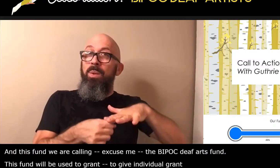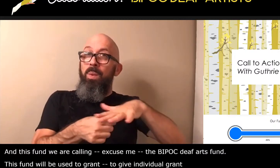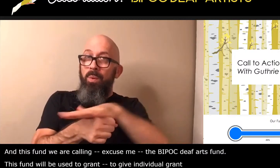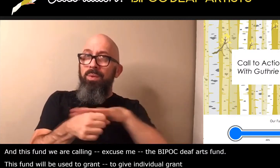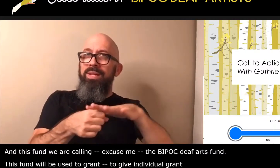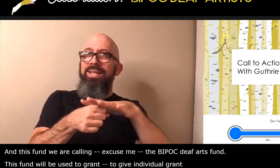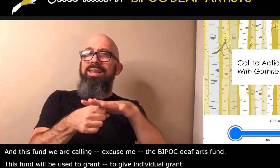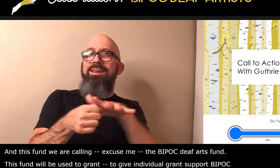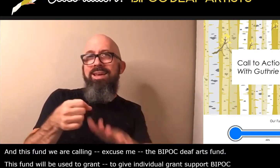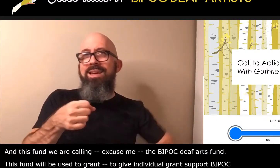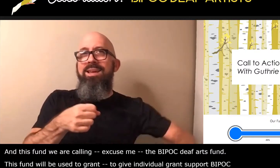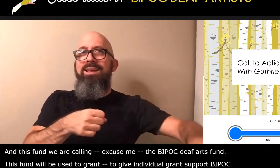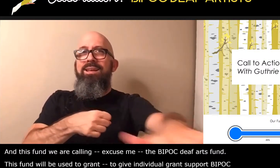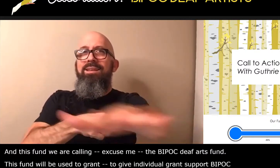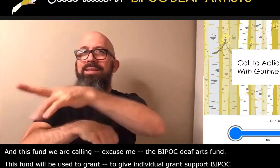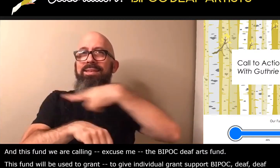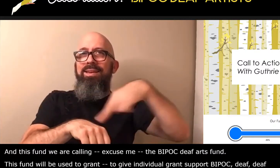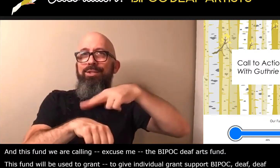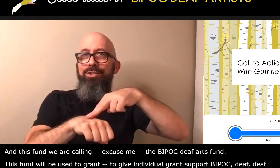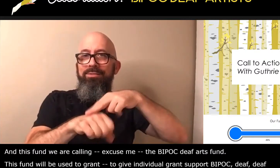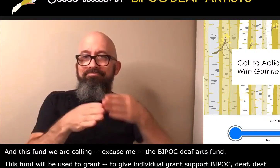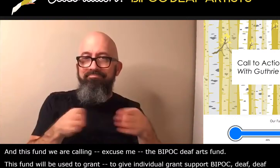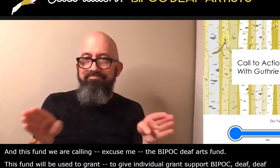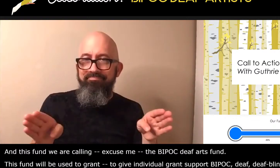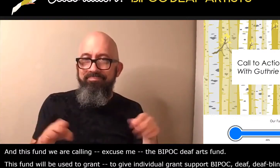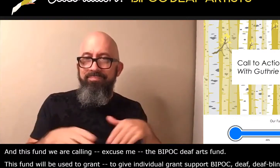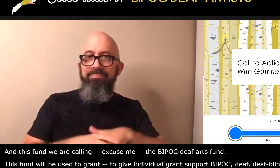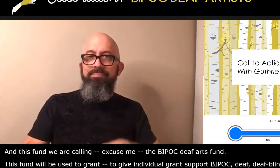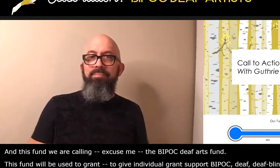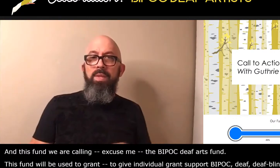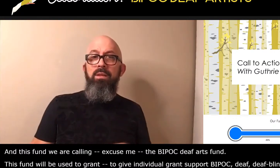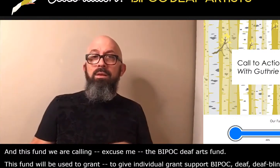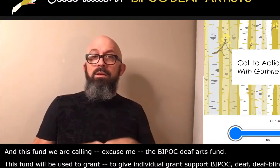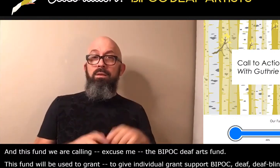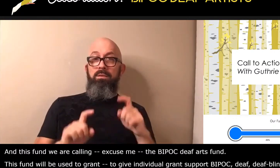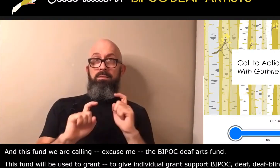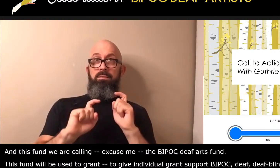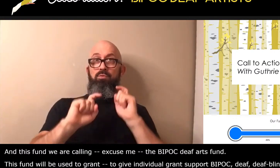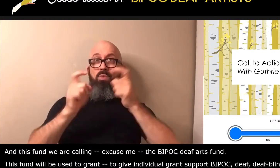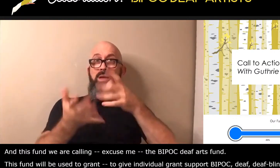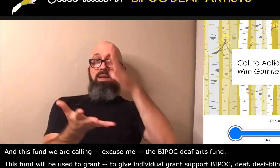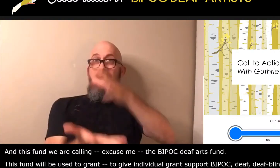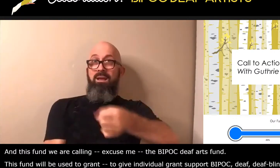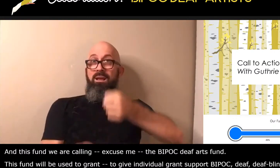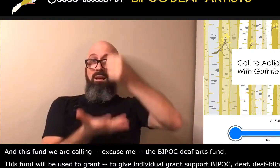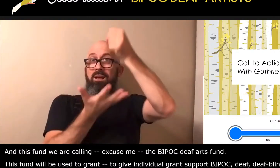deaf-blind, hard of hearing artists, both locally and nationally.